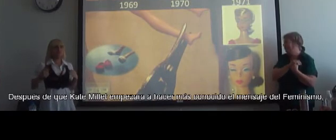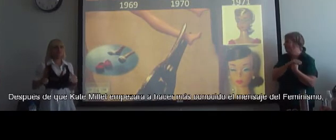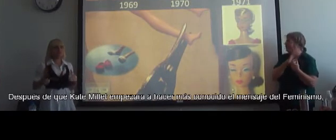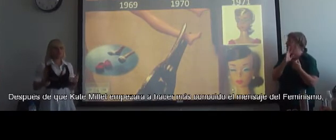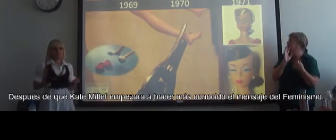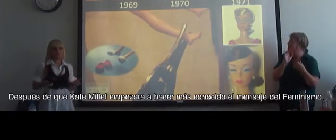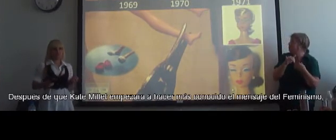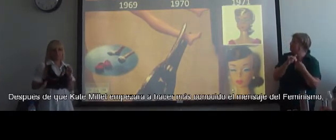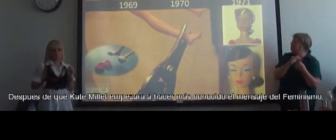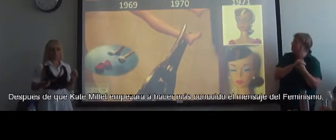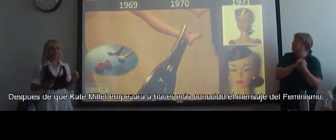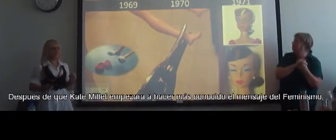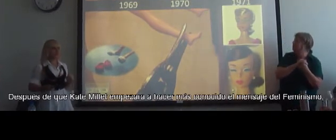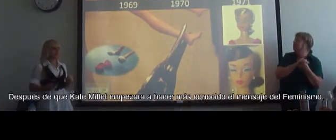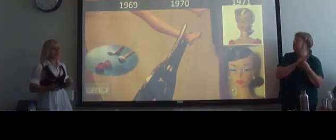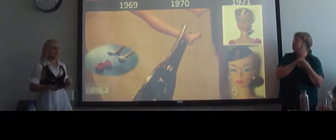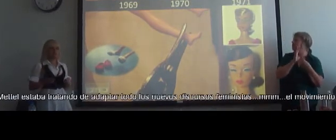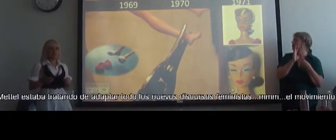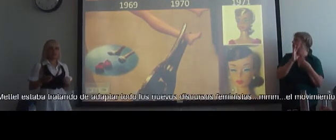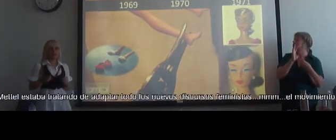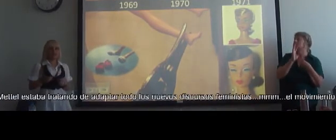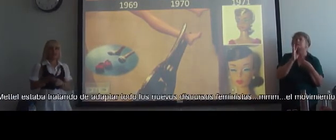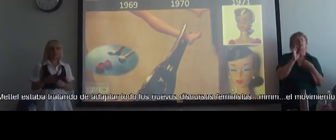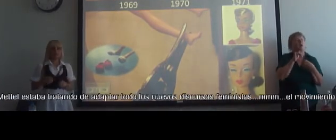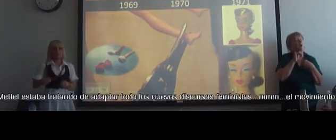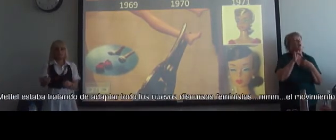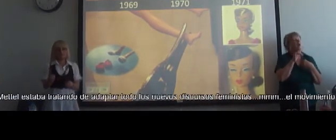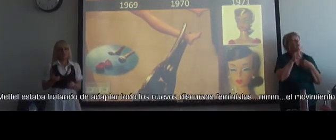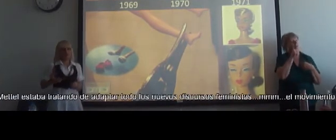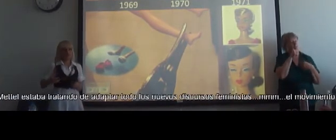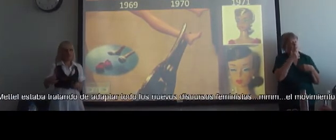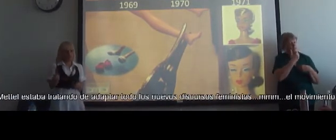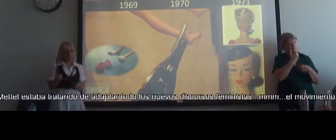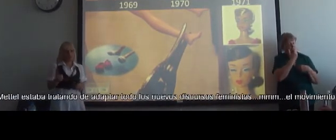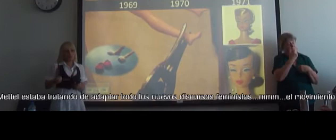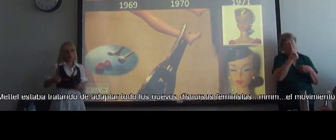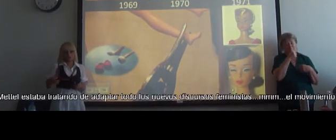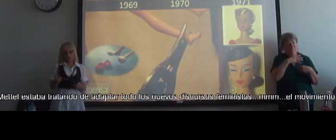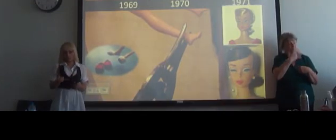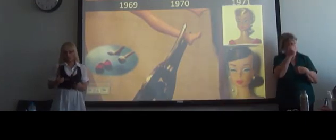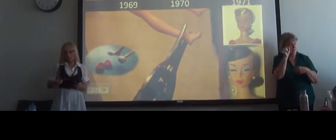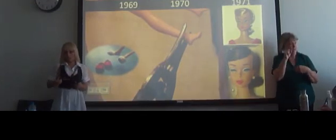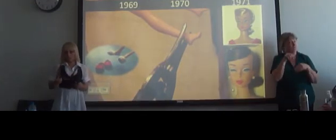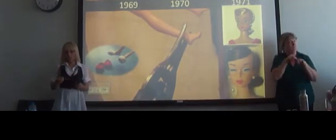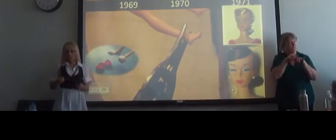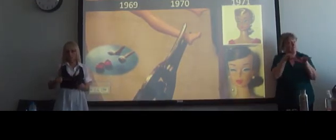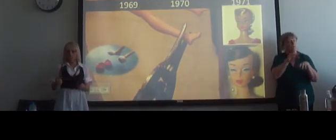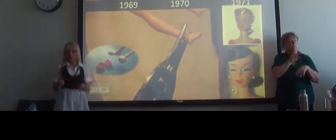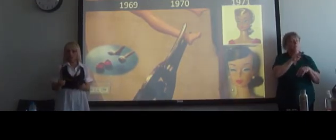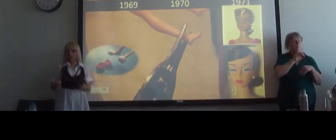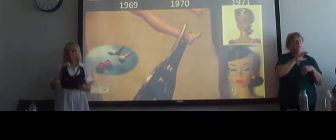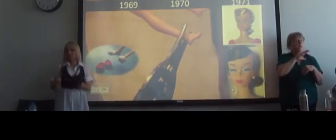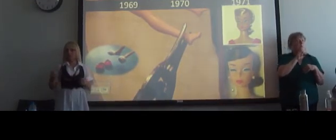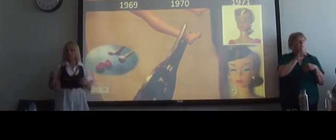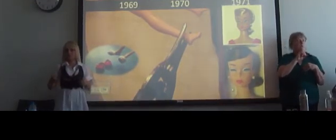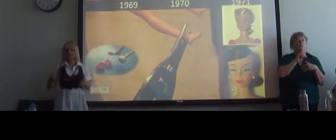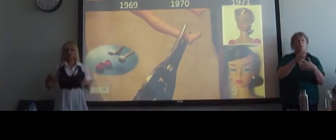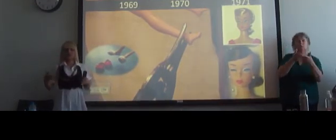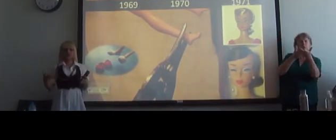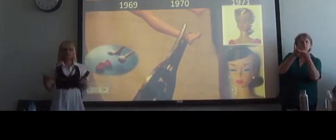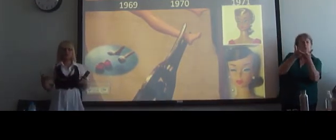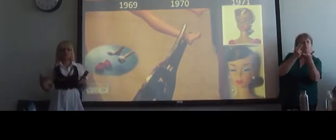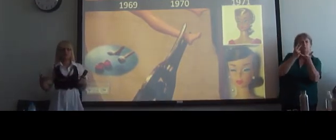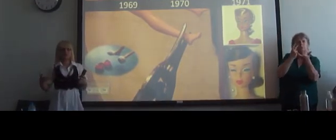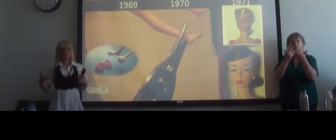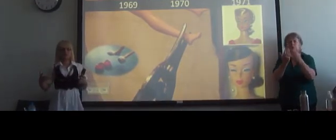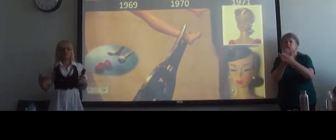made more known the message of feminism, Mattel was trying to adapt all of the new feminist